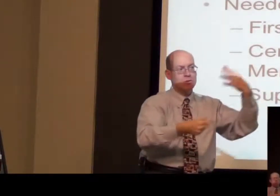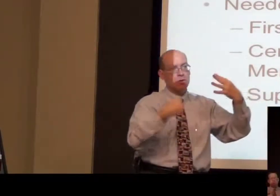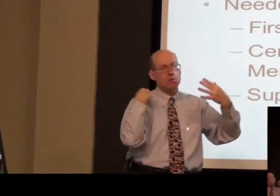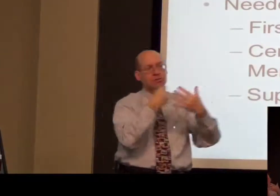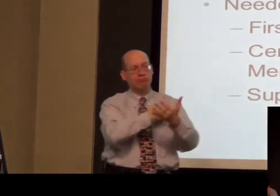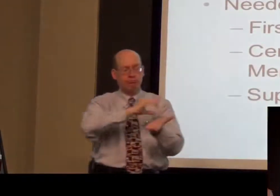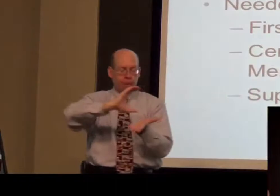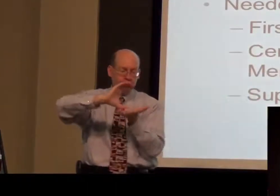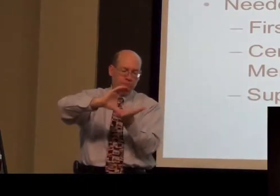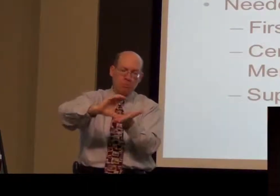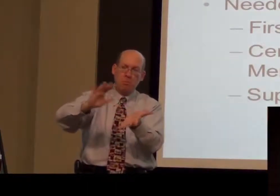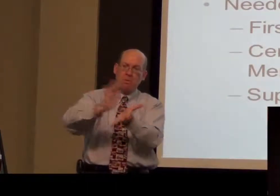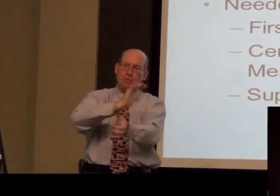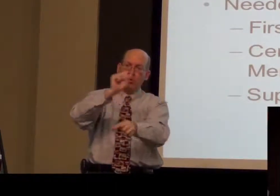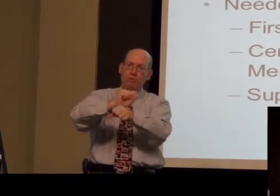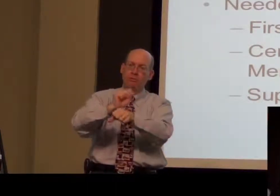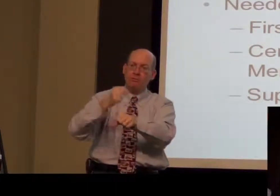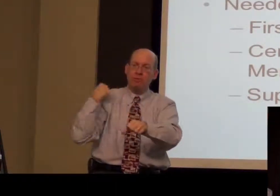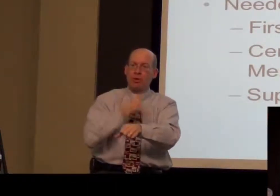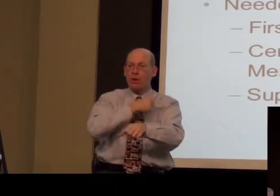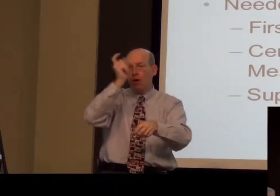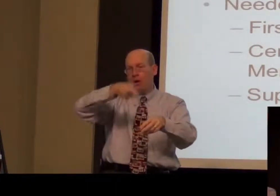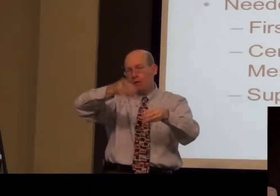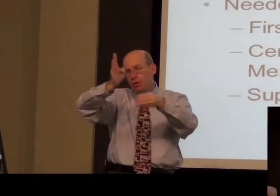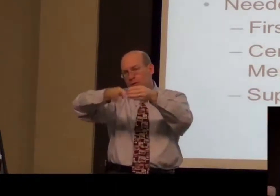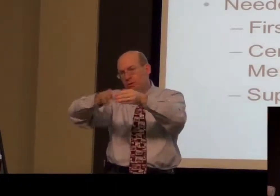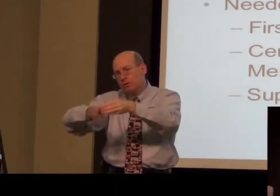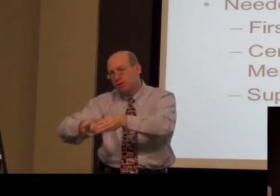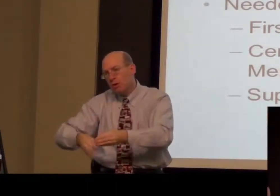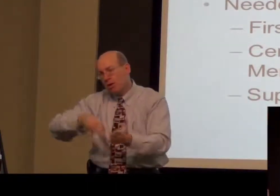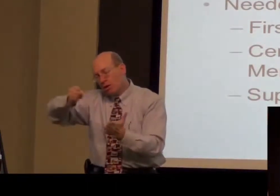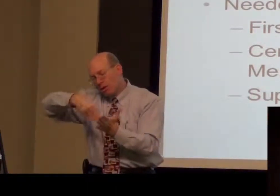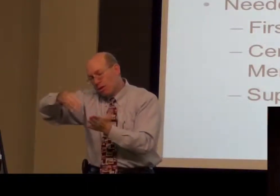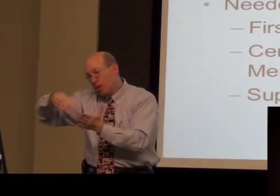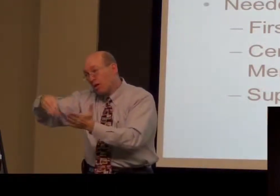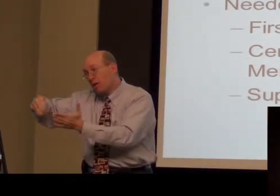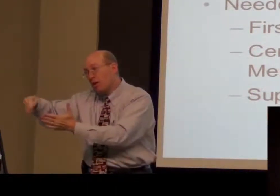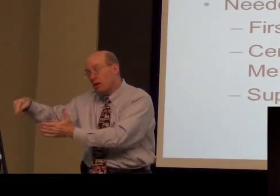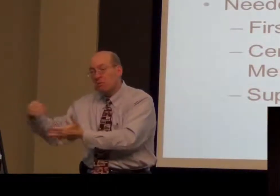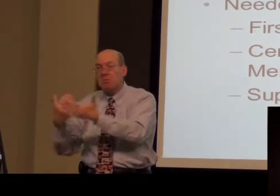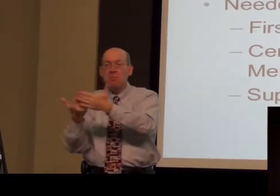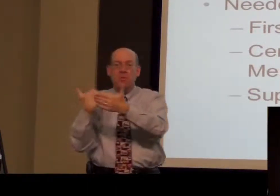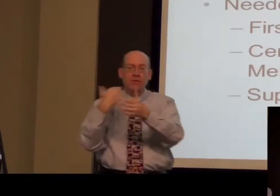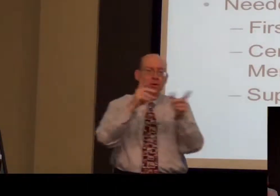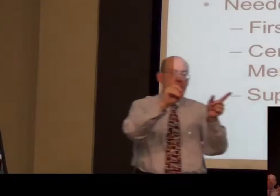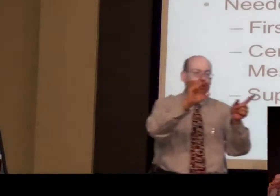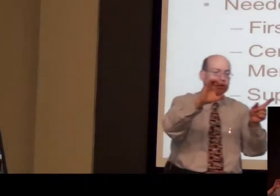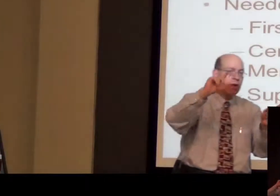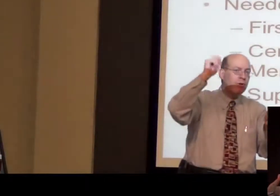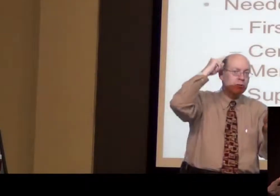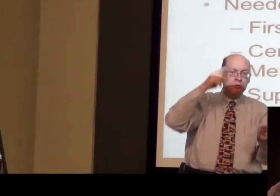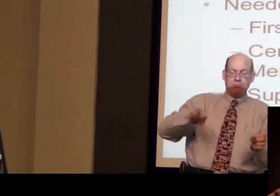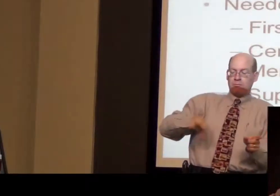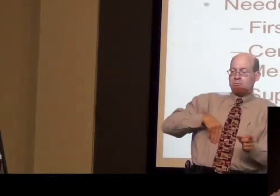contact that department, and then they gave us a huge stack of paperwork, a bunch of things that we had to abide by and